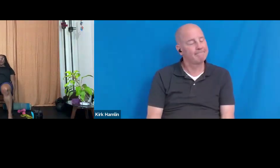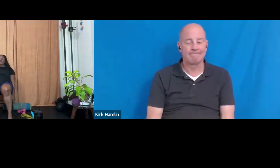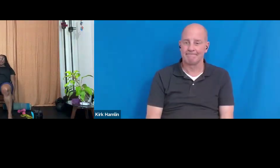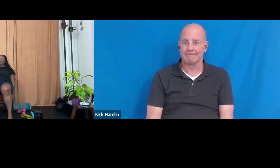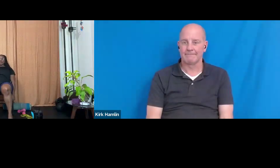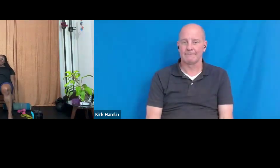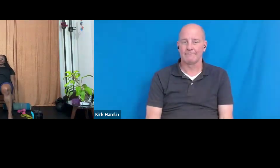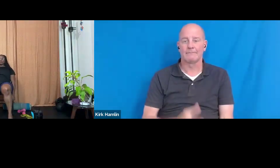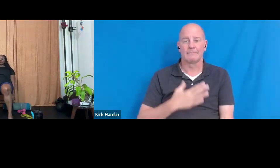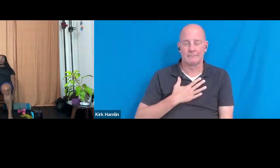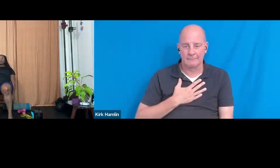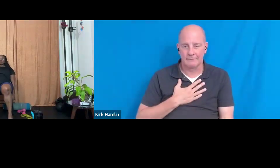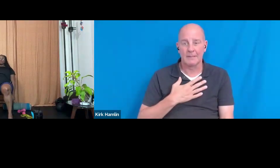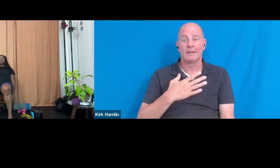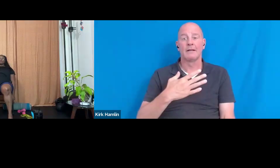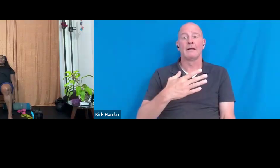Get your breath in and out.